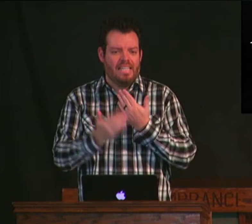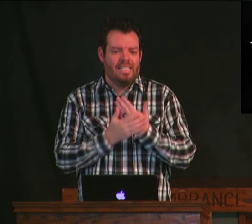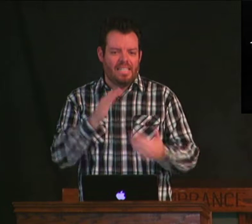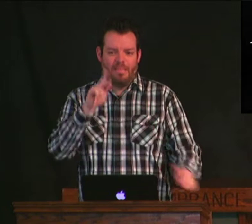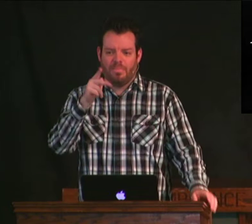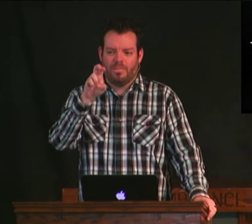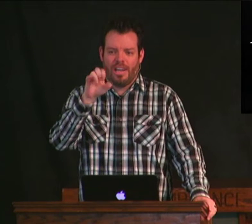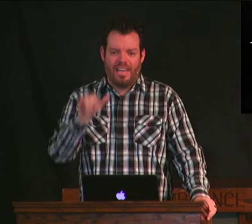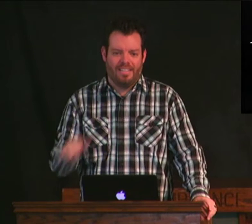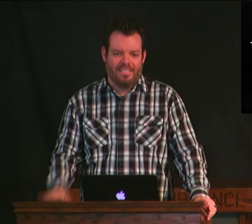Easy prey.